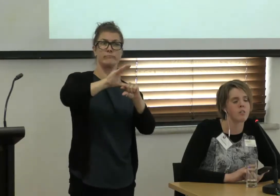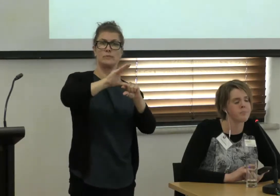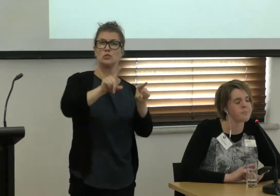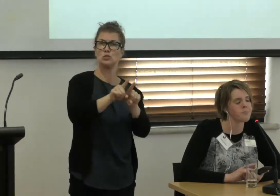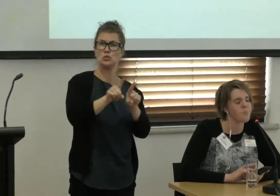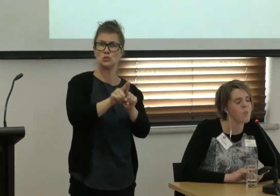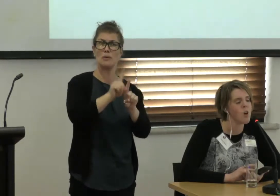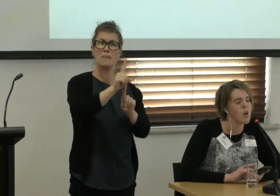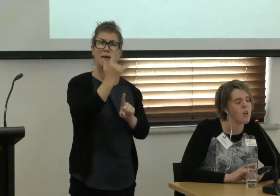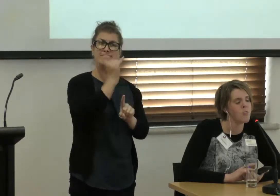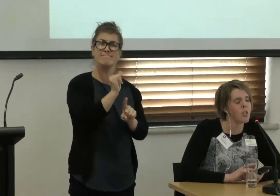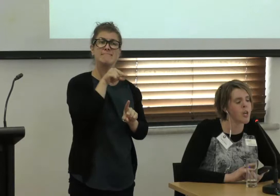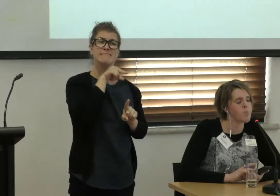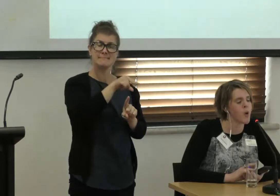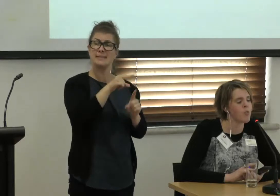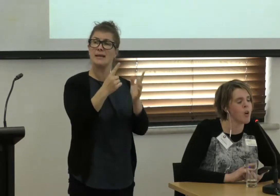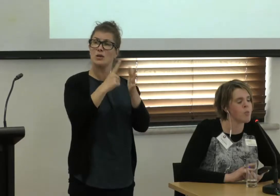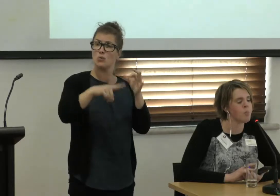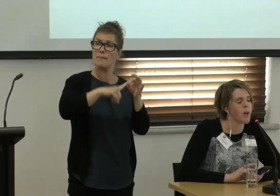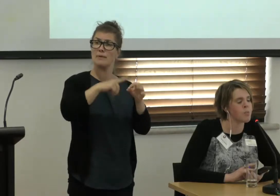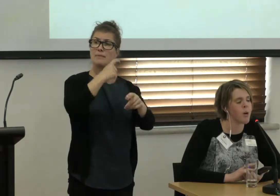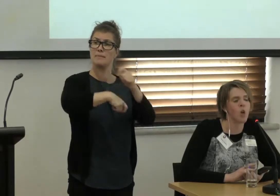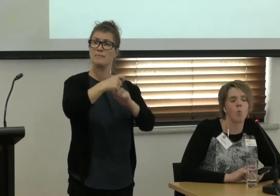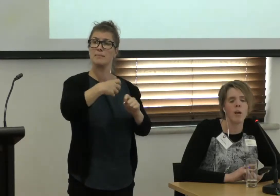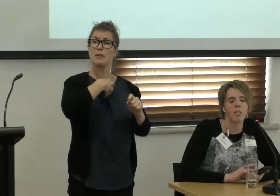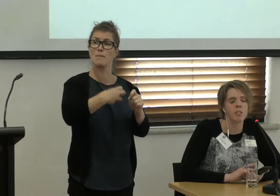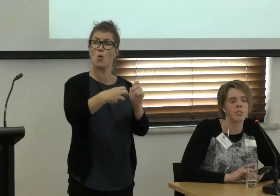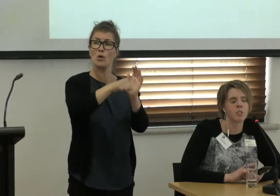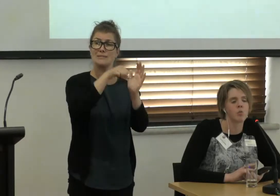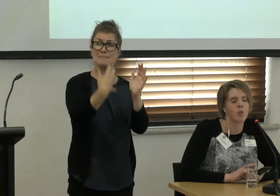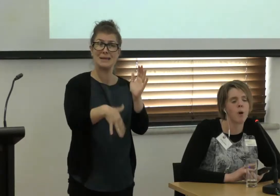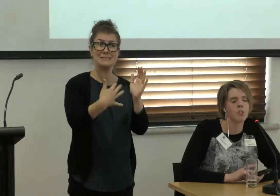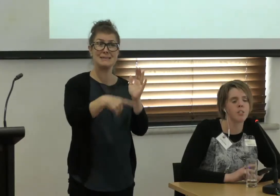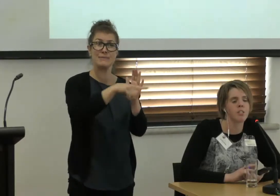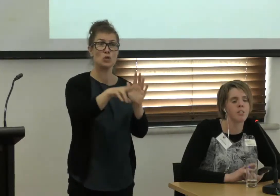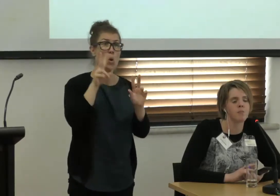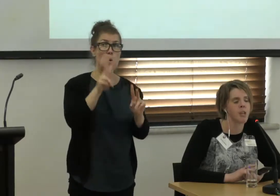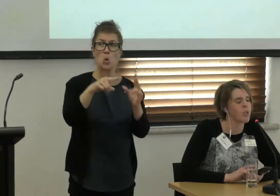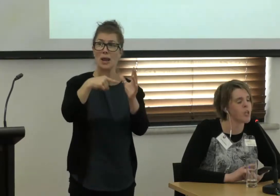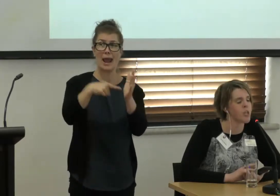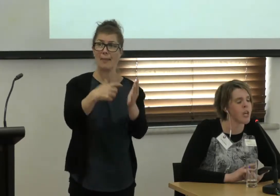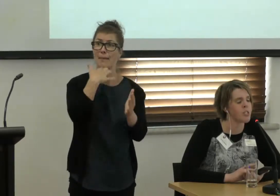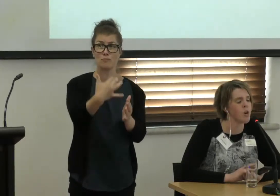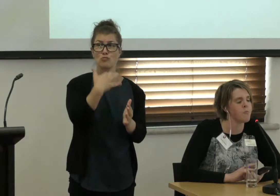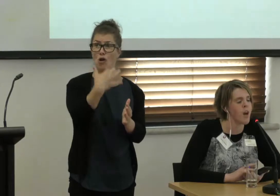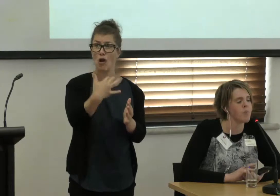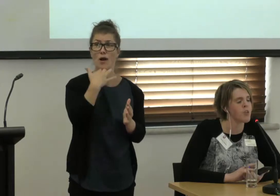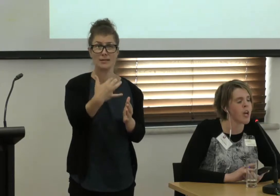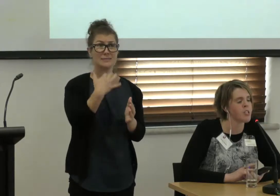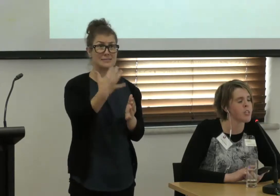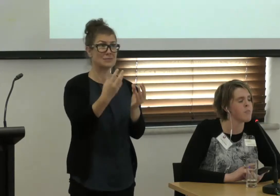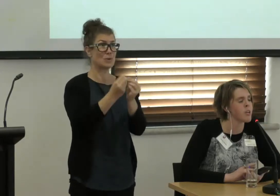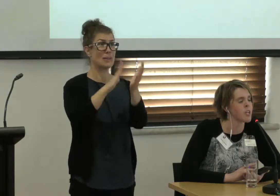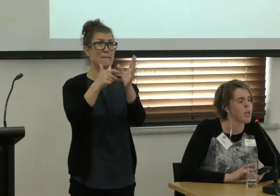trends. Thirdly, programs are plagued by long waiting lists, with a person's assistive technology needs often having